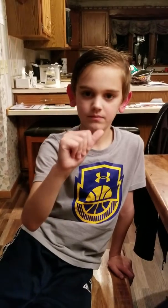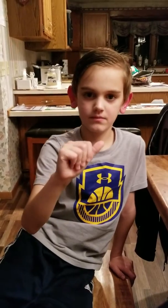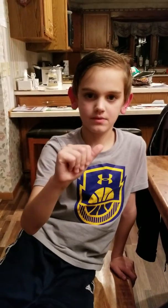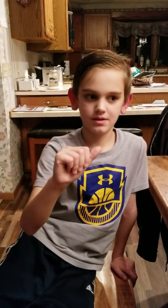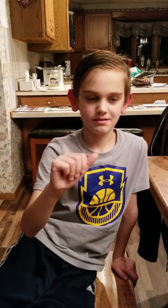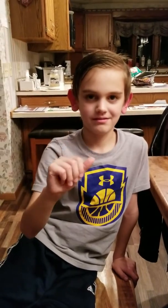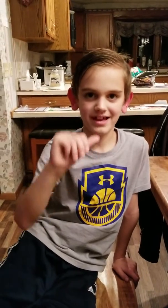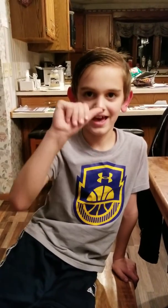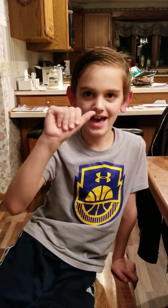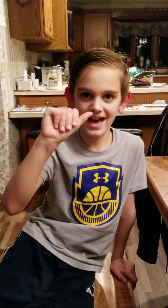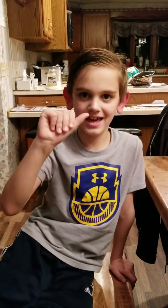It's on.